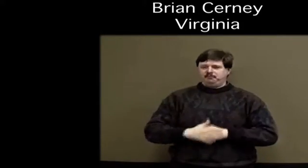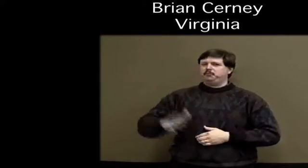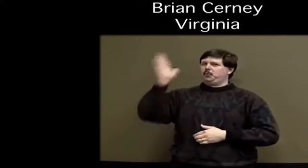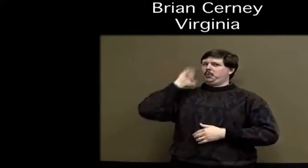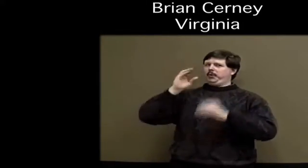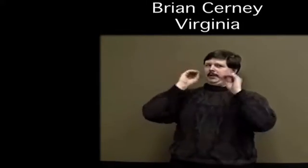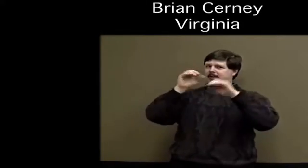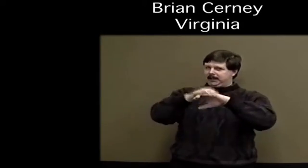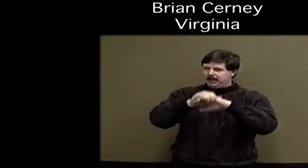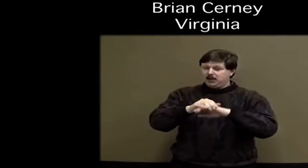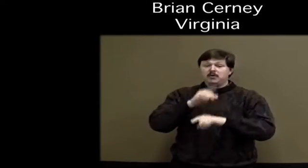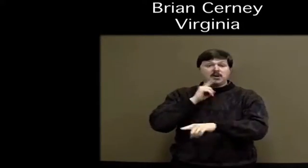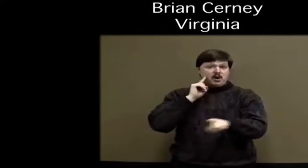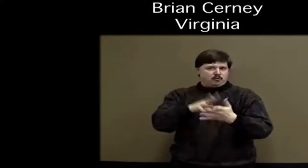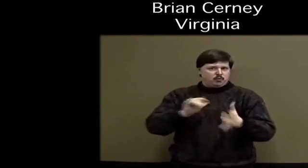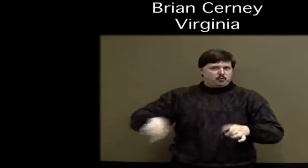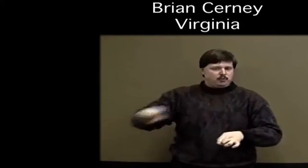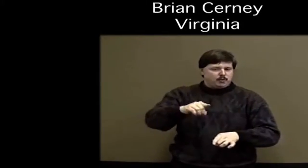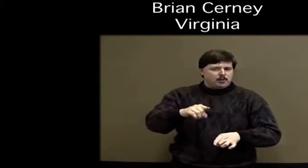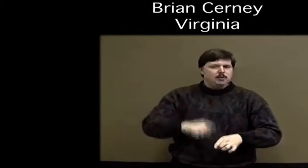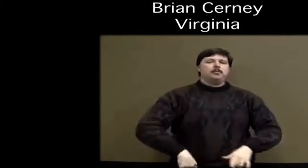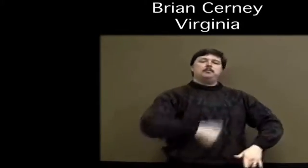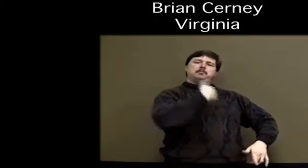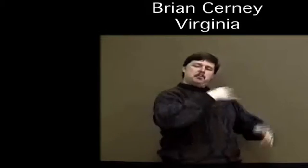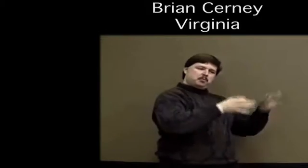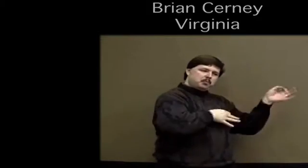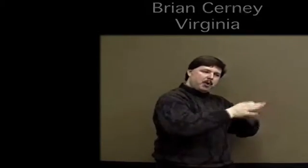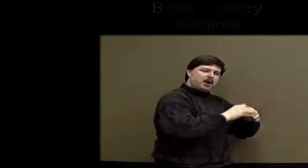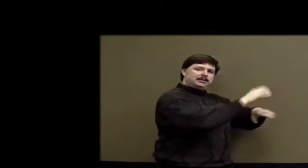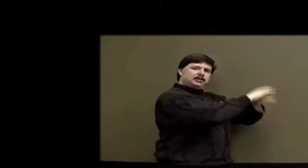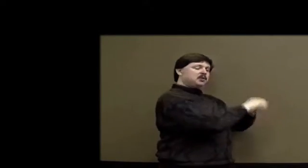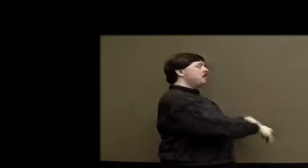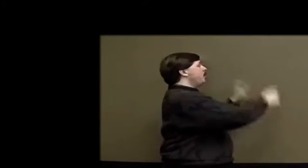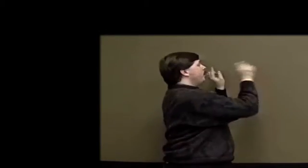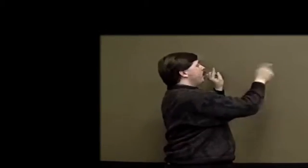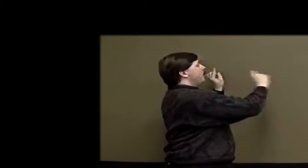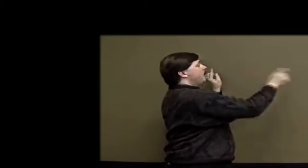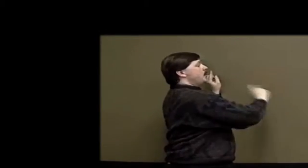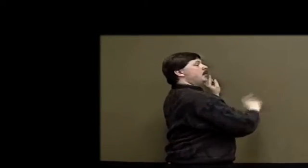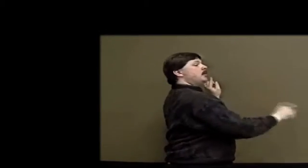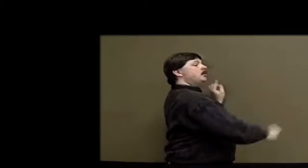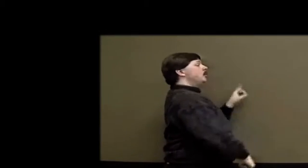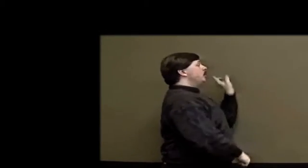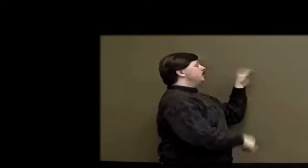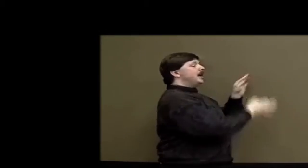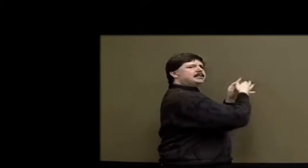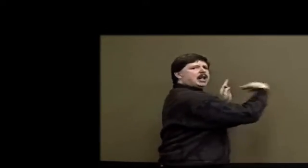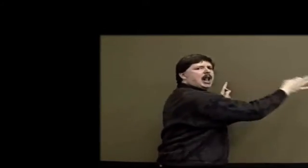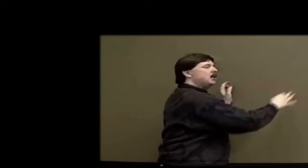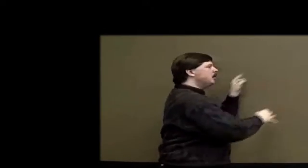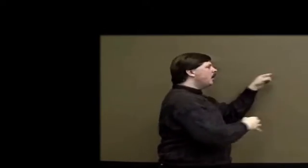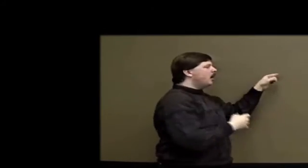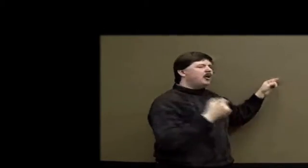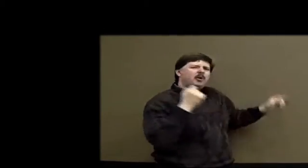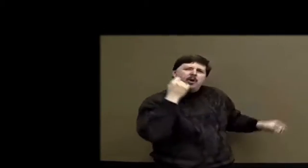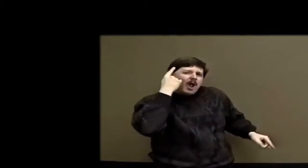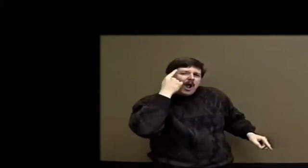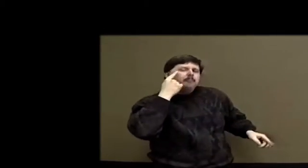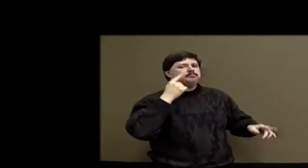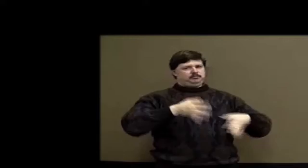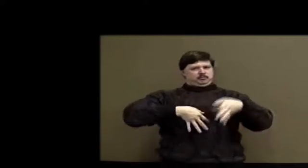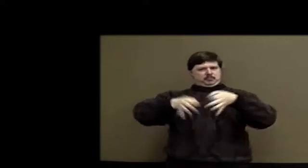How do you use both languages? In the past, I taught an English class to deaf students. I would write English sentences on the chalkboard and explain the